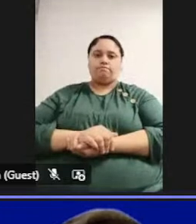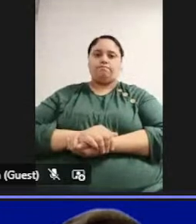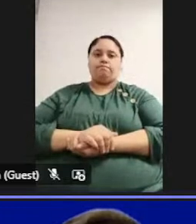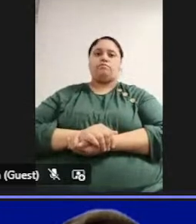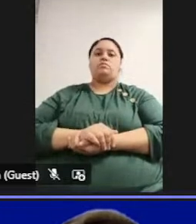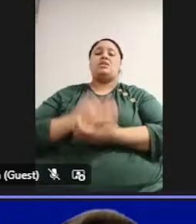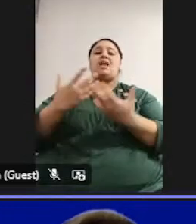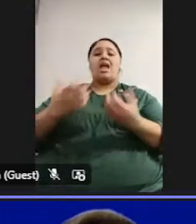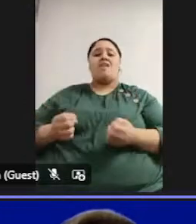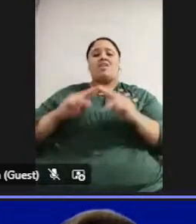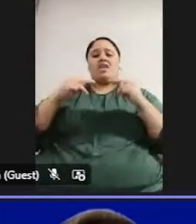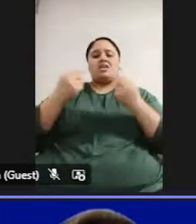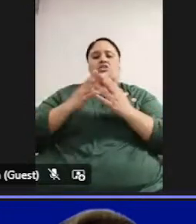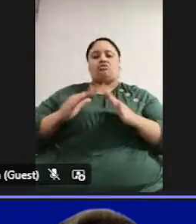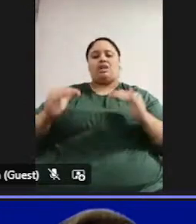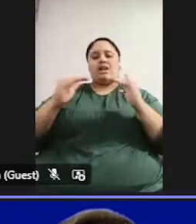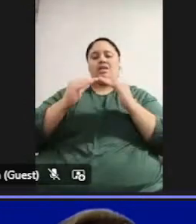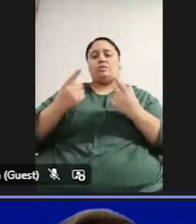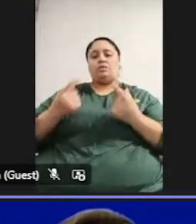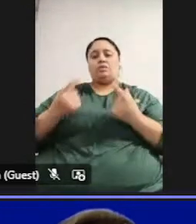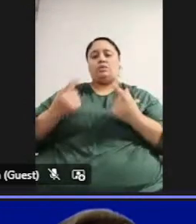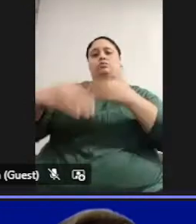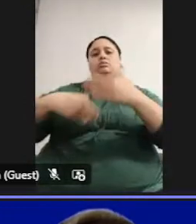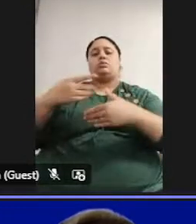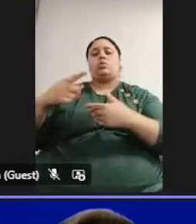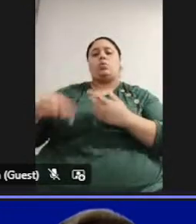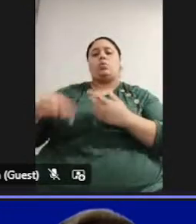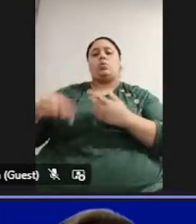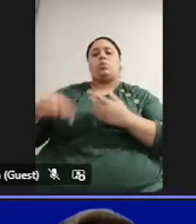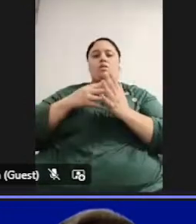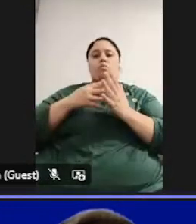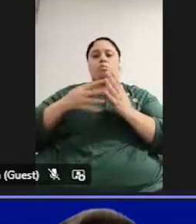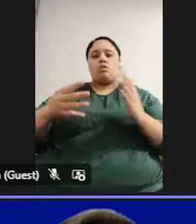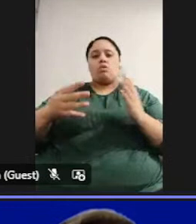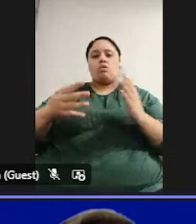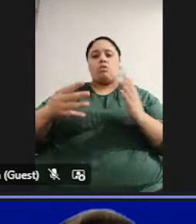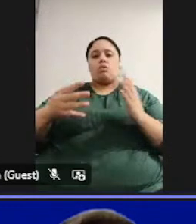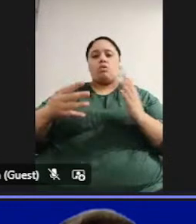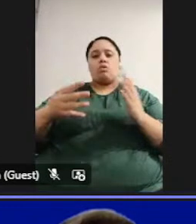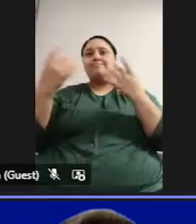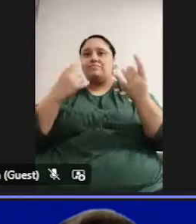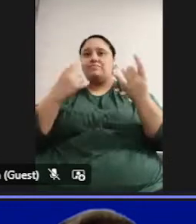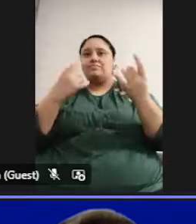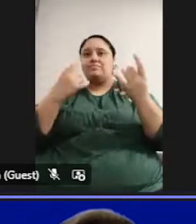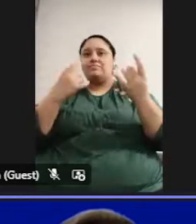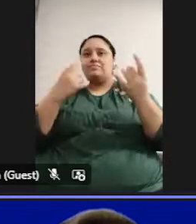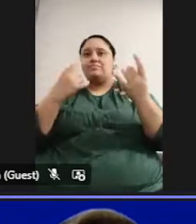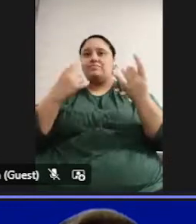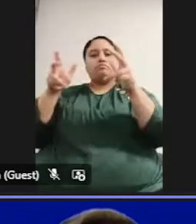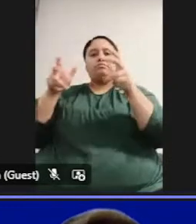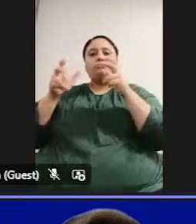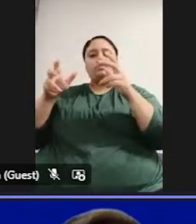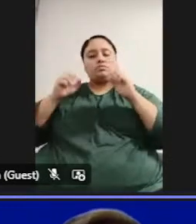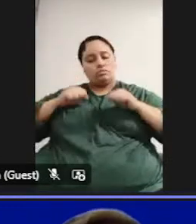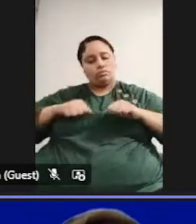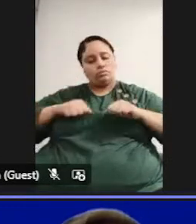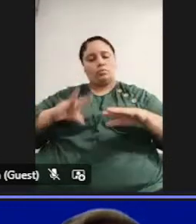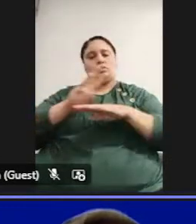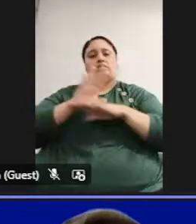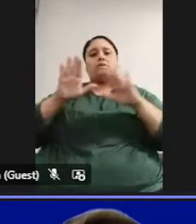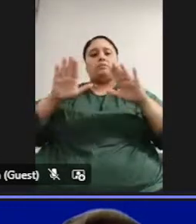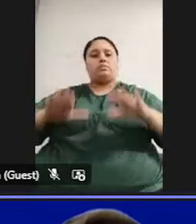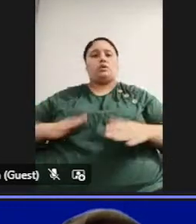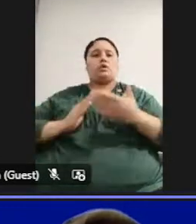wheeling frameworks, and we certainly feed the work that we're developing in the Western Cape into those national processes to help the development of